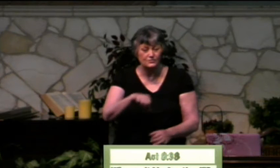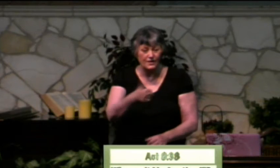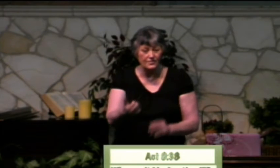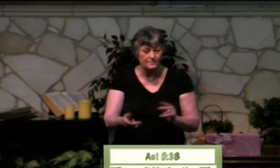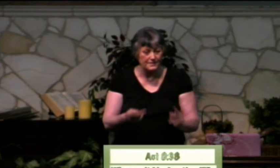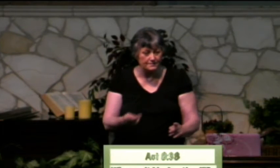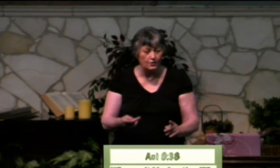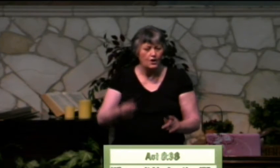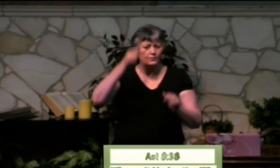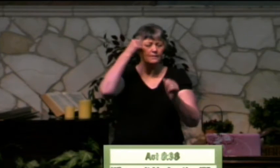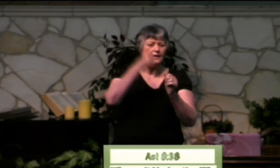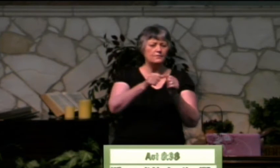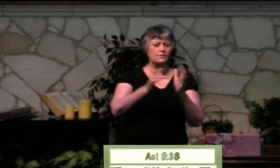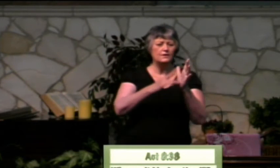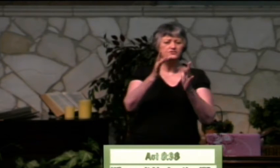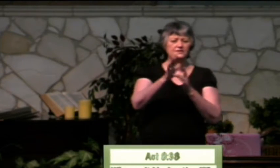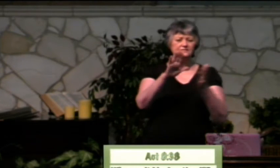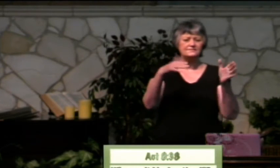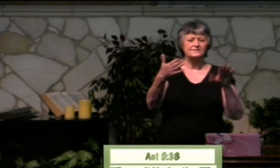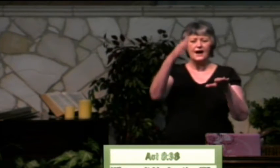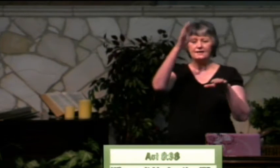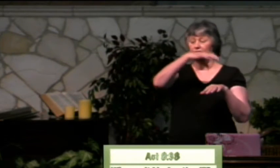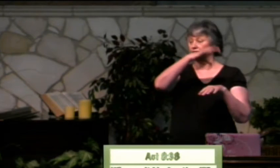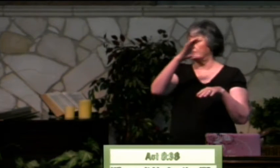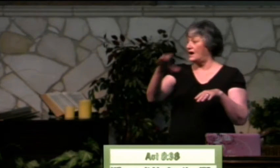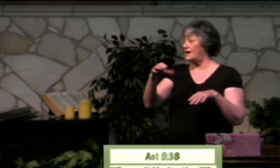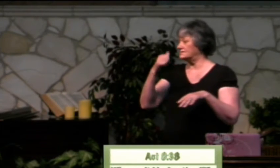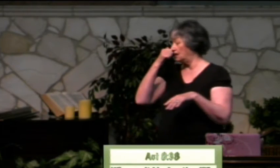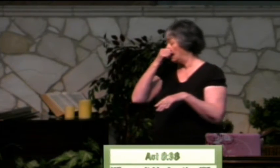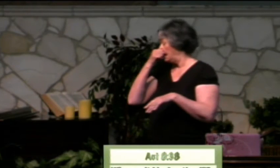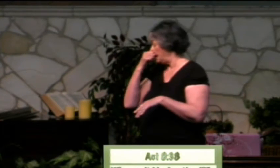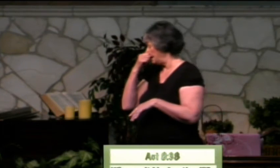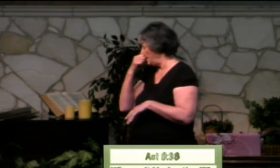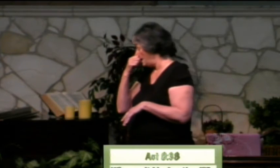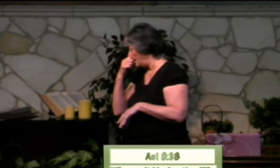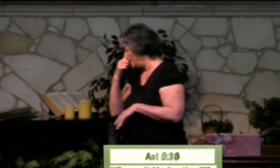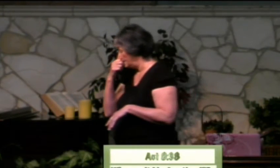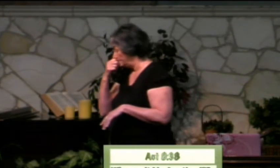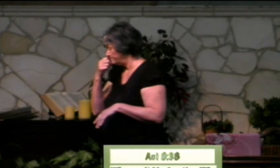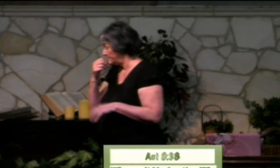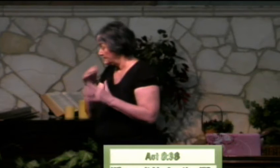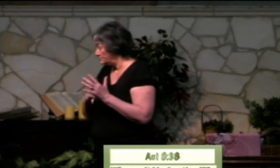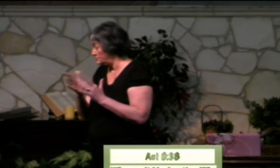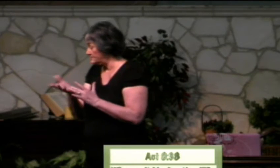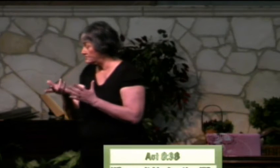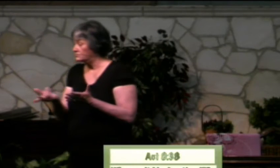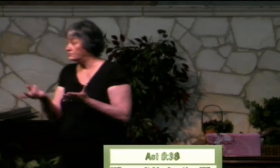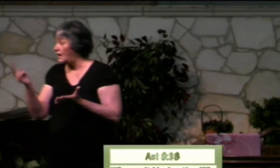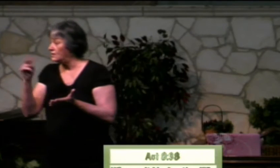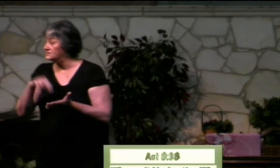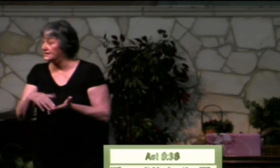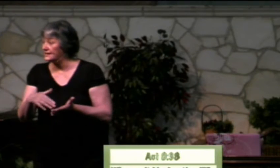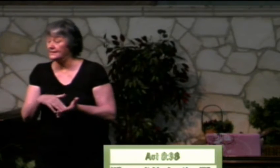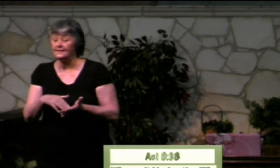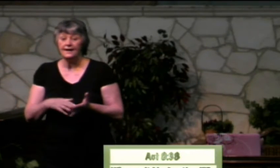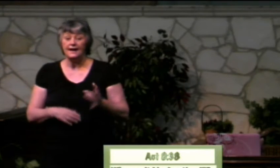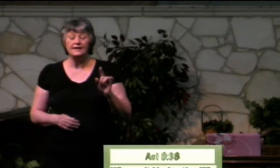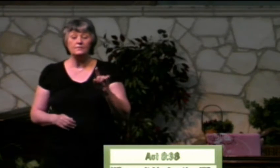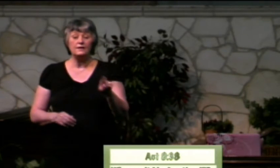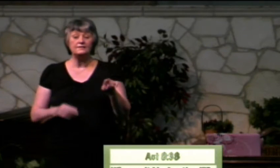other people. Remember when Jesus died on the cross and Jesus rose again, and he went to